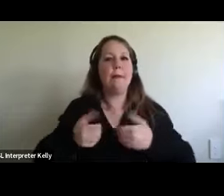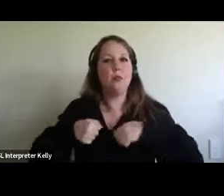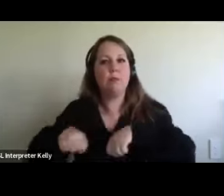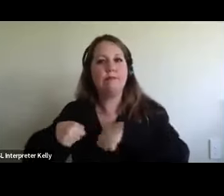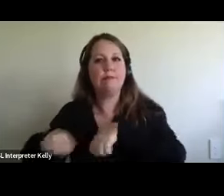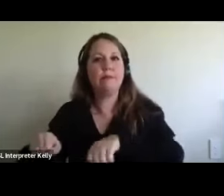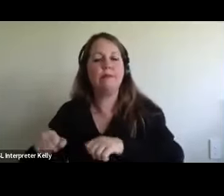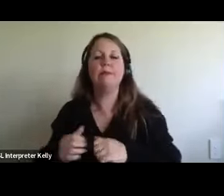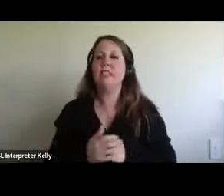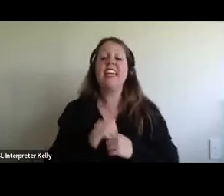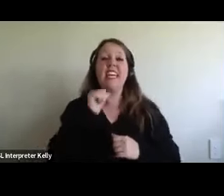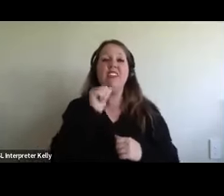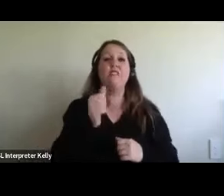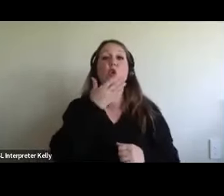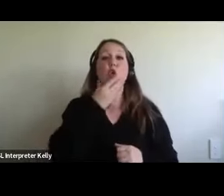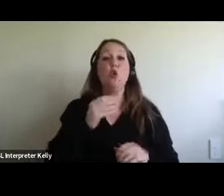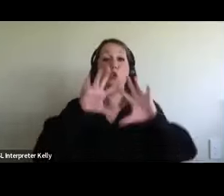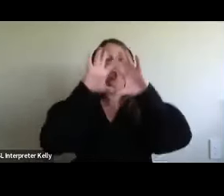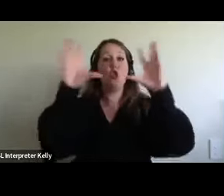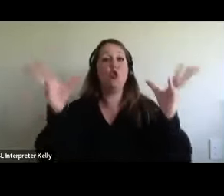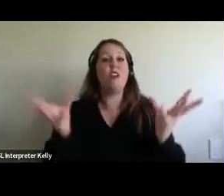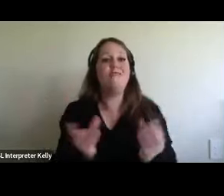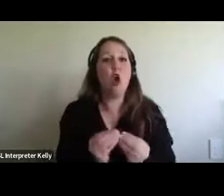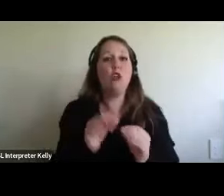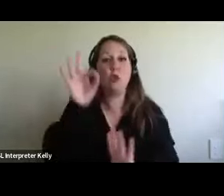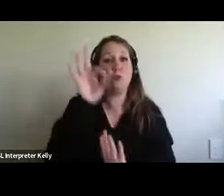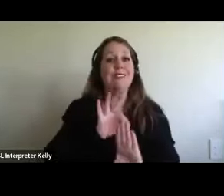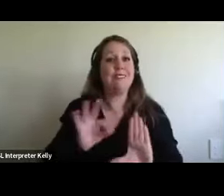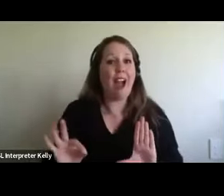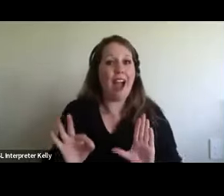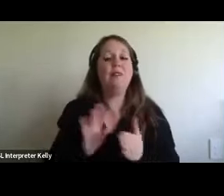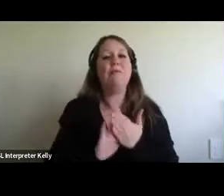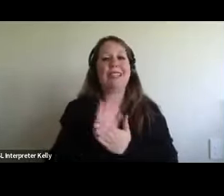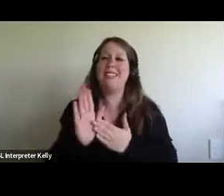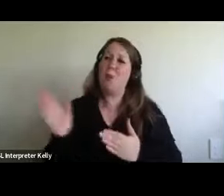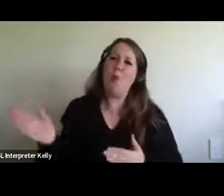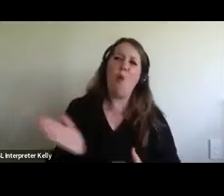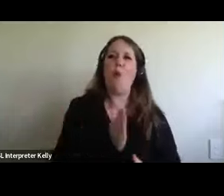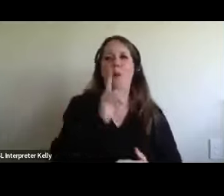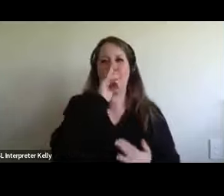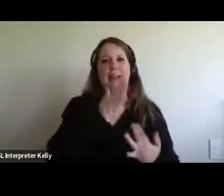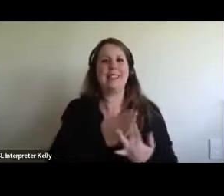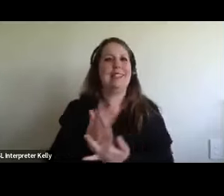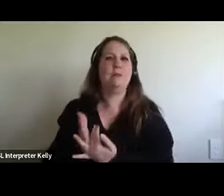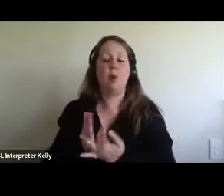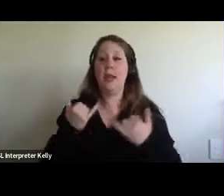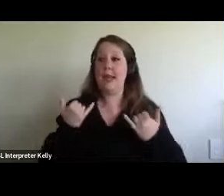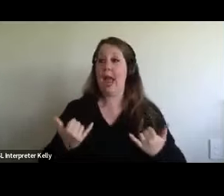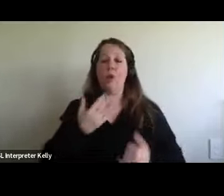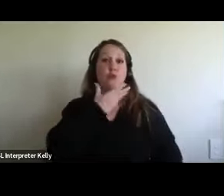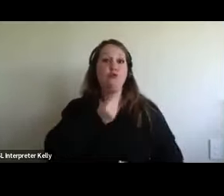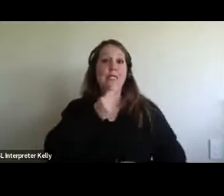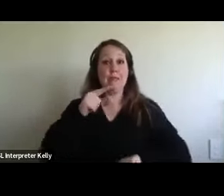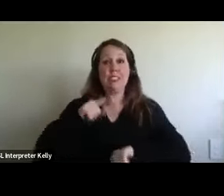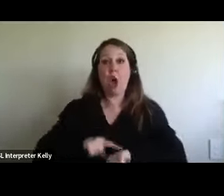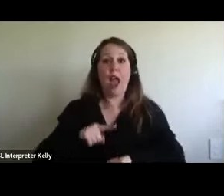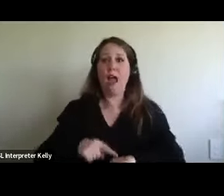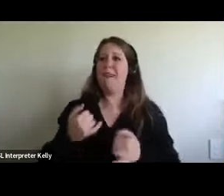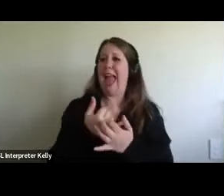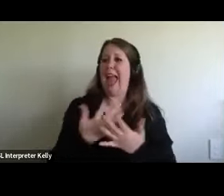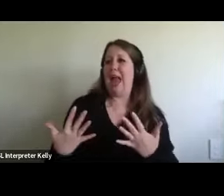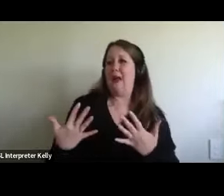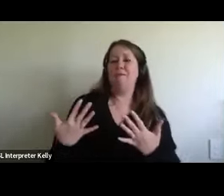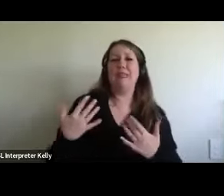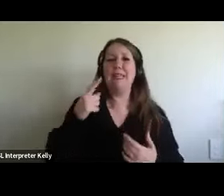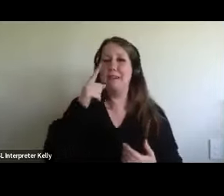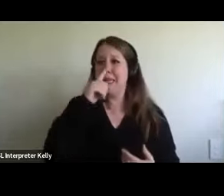universal design. Now it's Christmas time. How many people, how many families cannot have some of their loved ones in